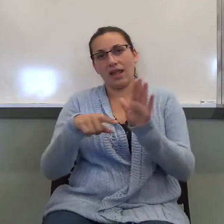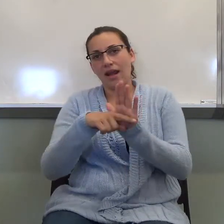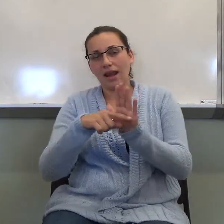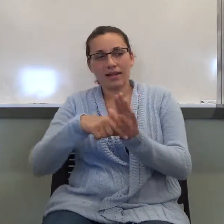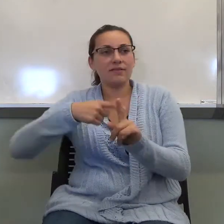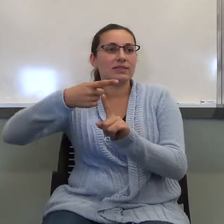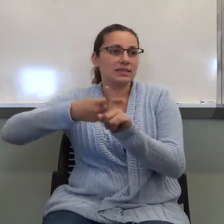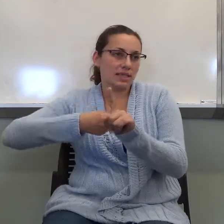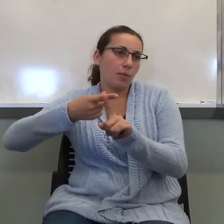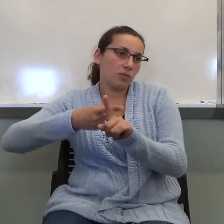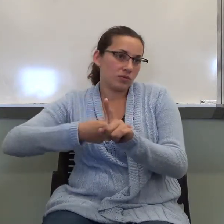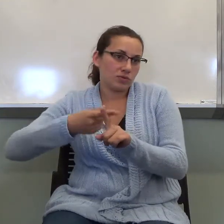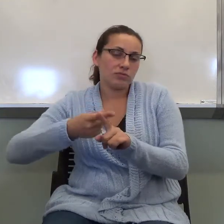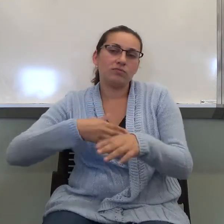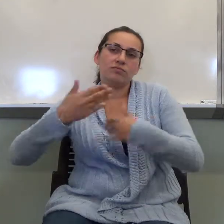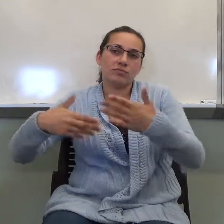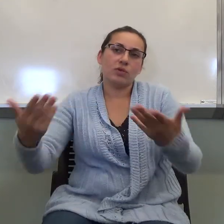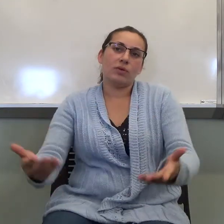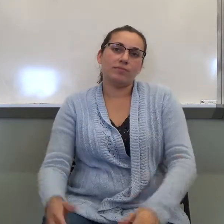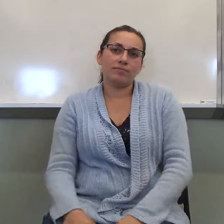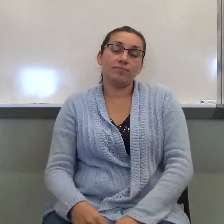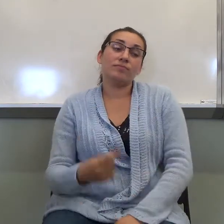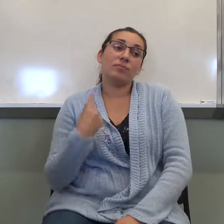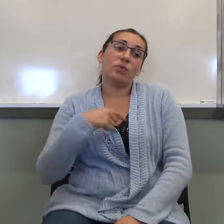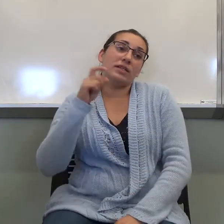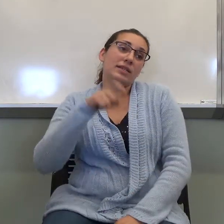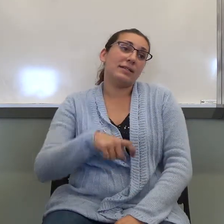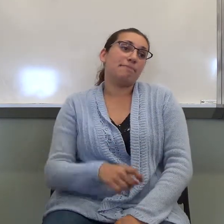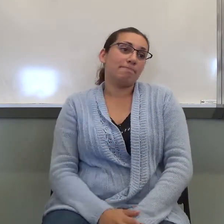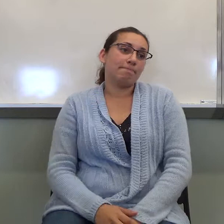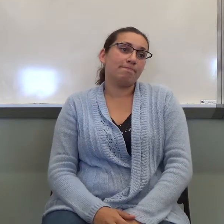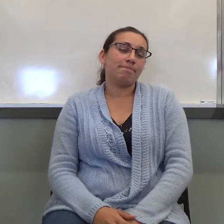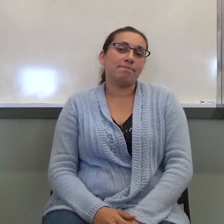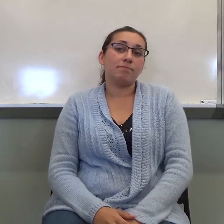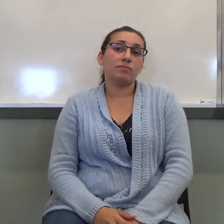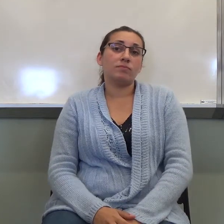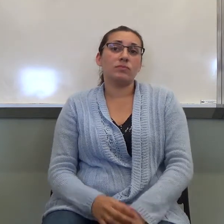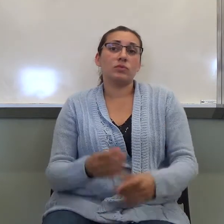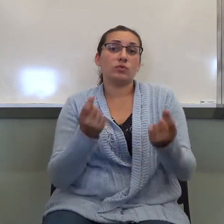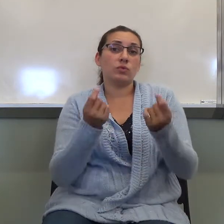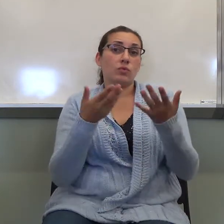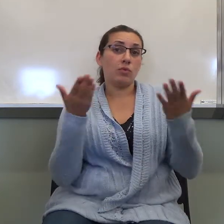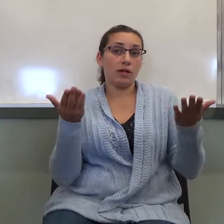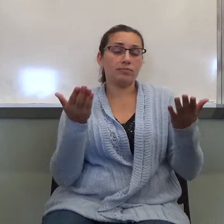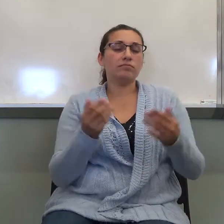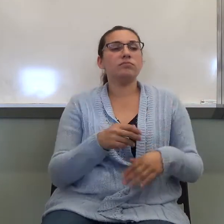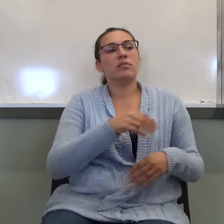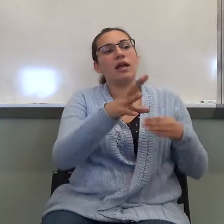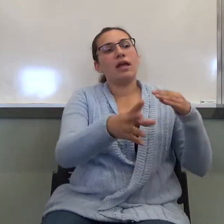forth. So we need them. So we want to do something with adding and subtracting both positives and